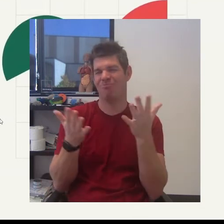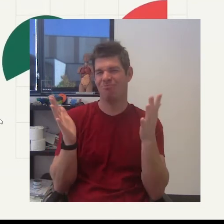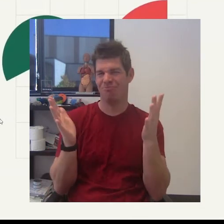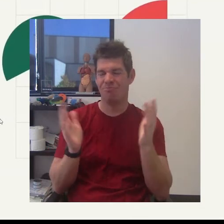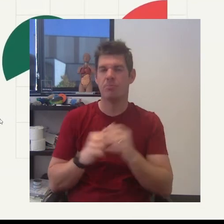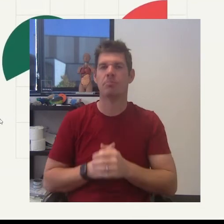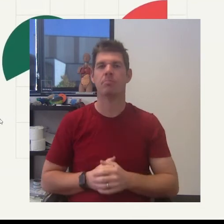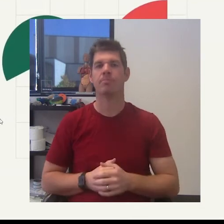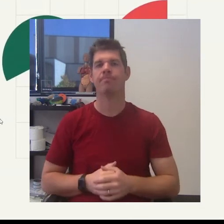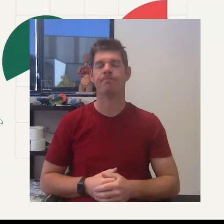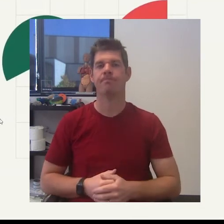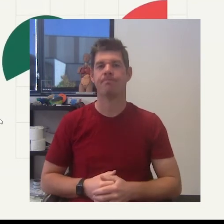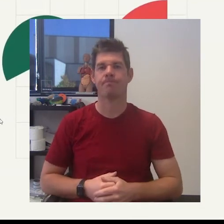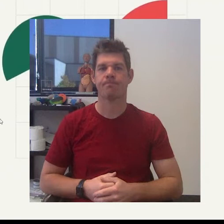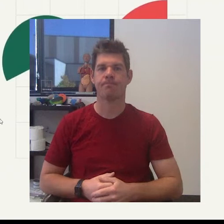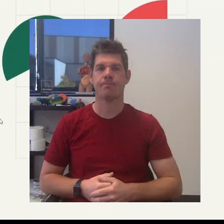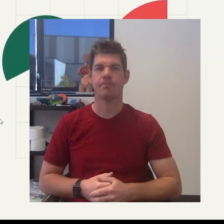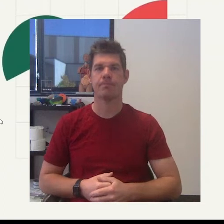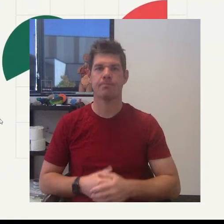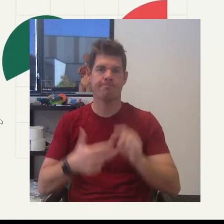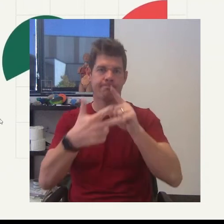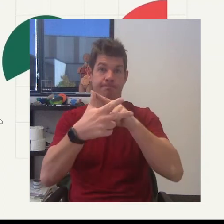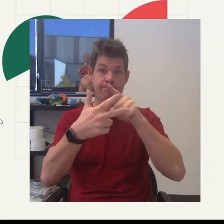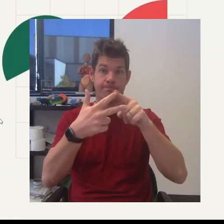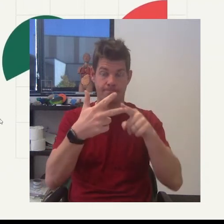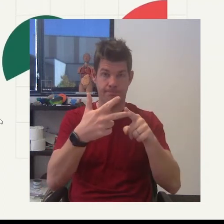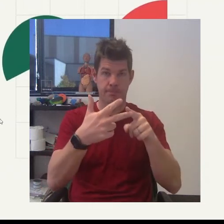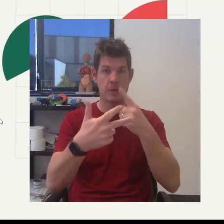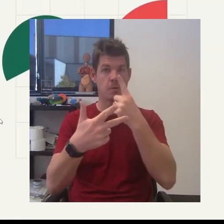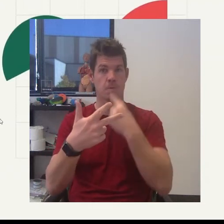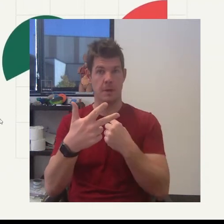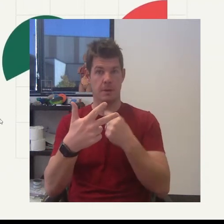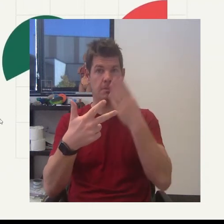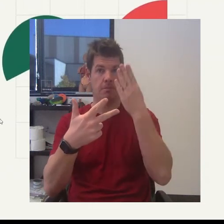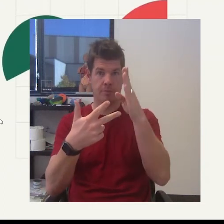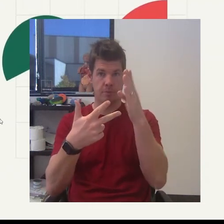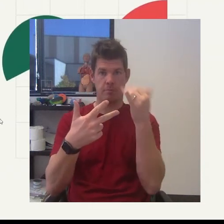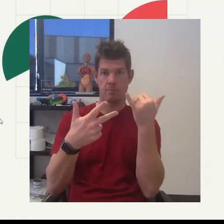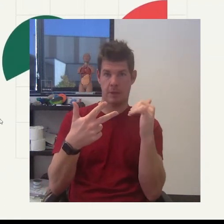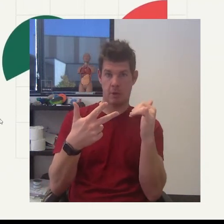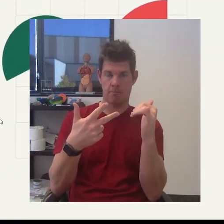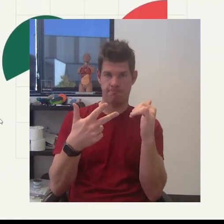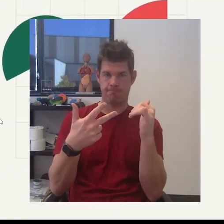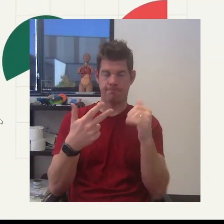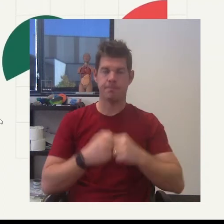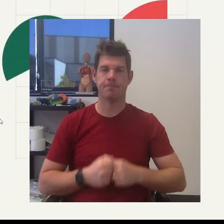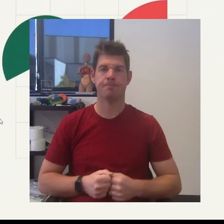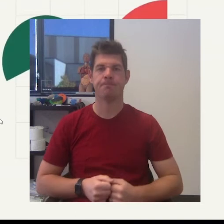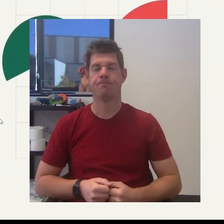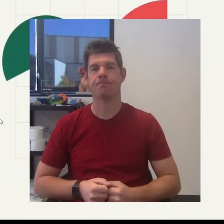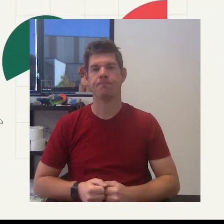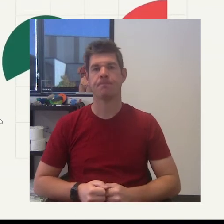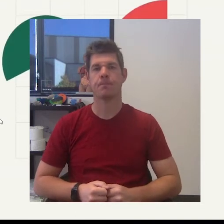my yellow item. And here's my red item. So you're going to need those three things in order to get